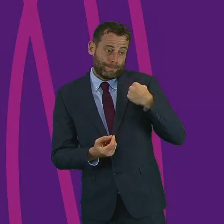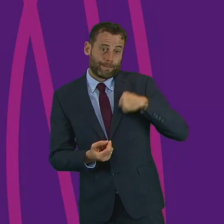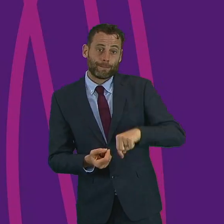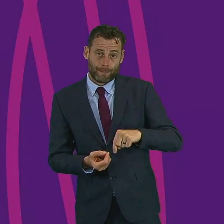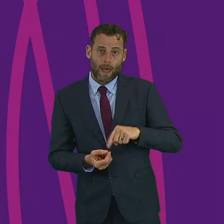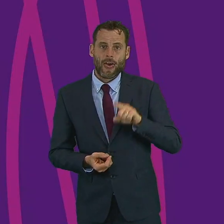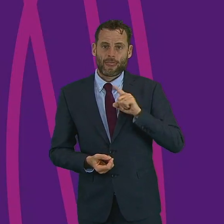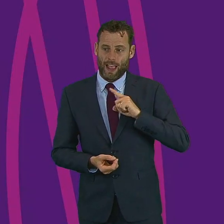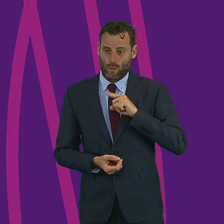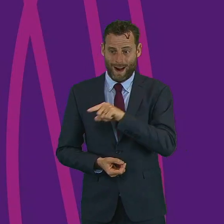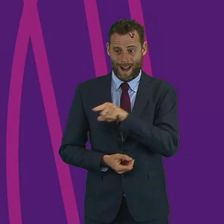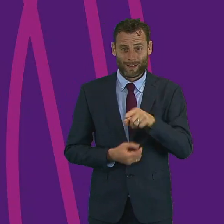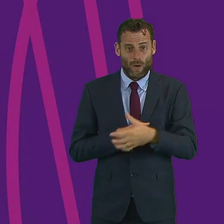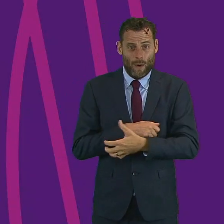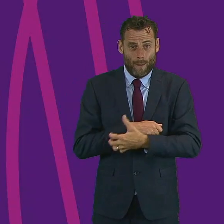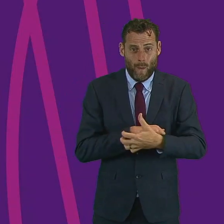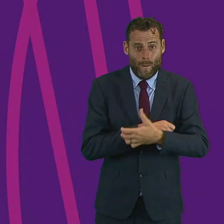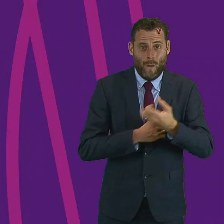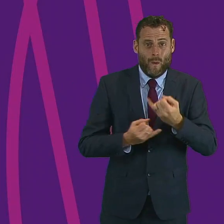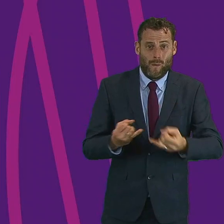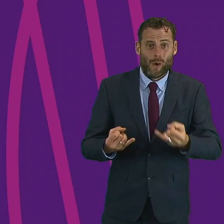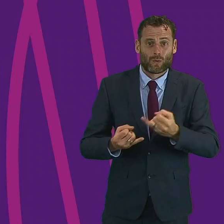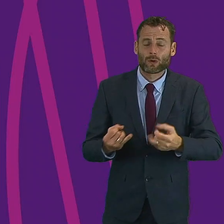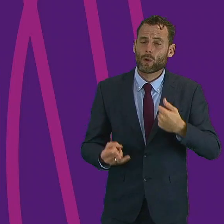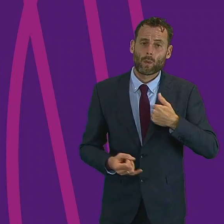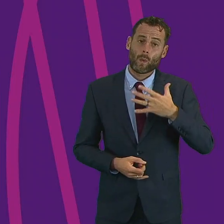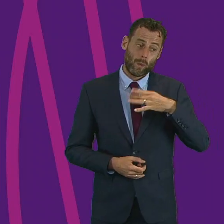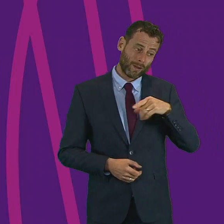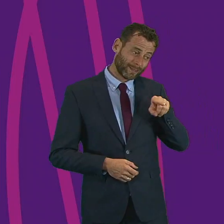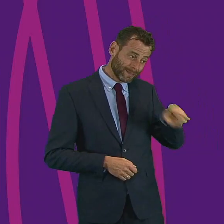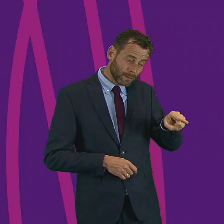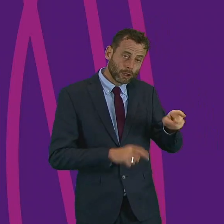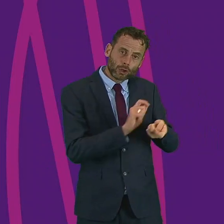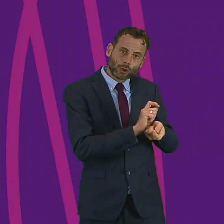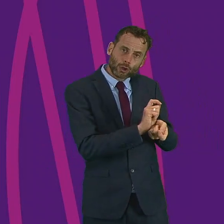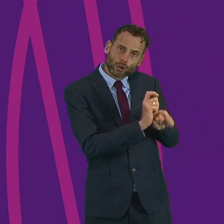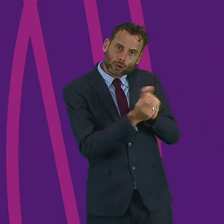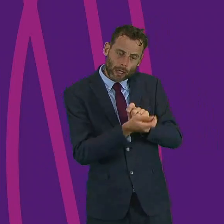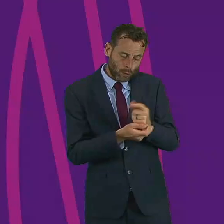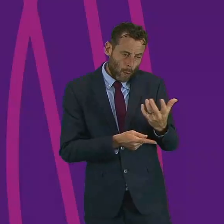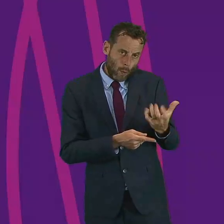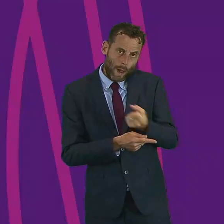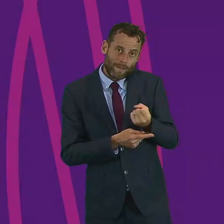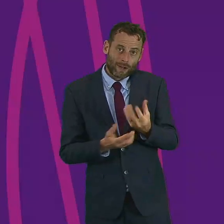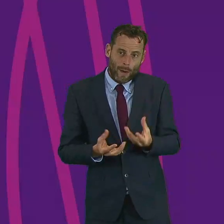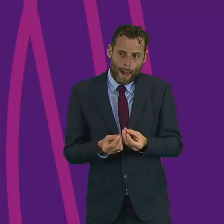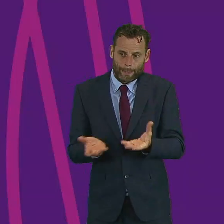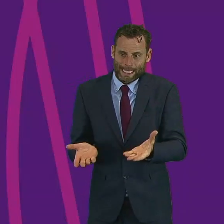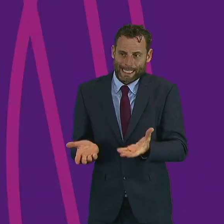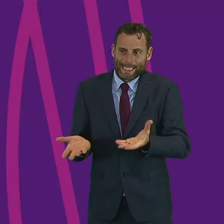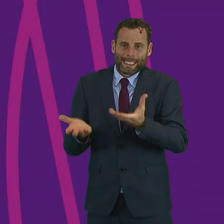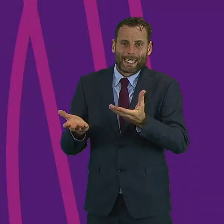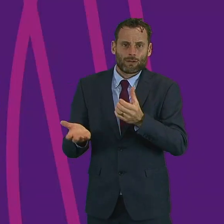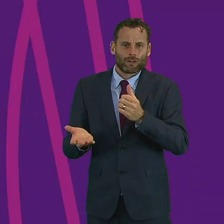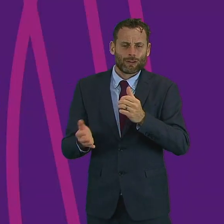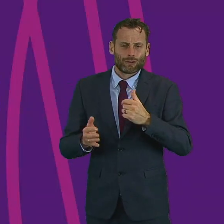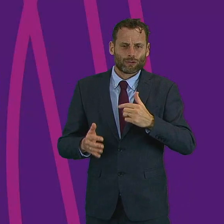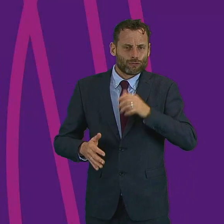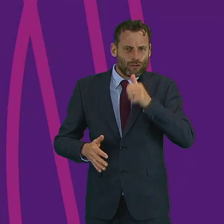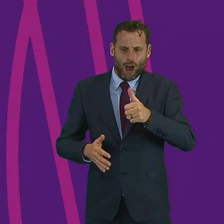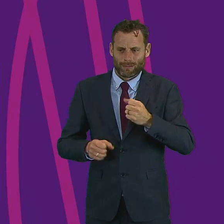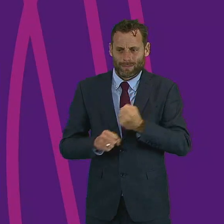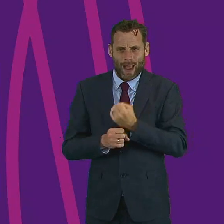Government has invested throughout this pandemic significant amounts of money in helping to tackle food insecurity,